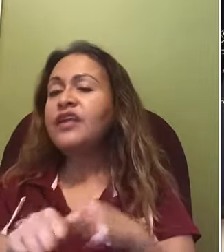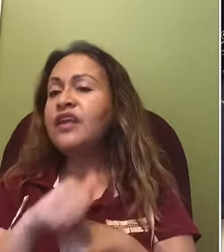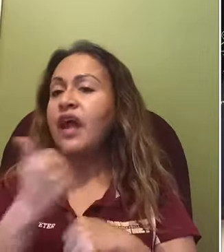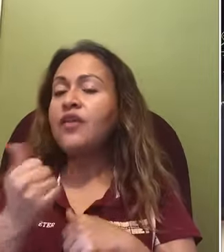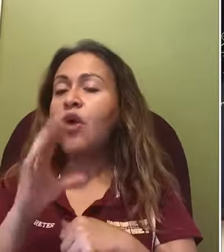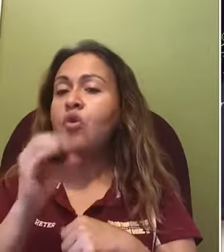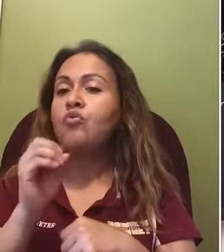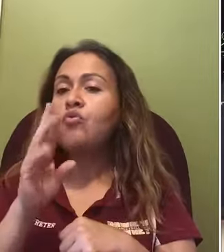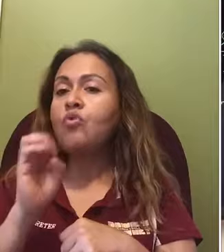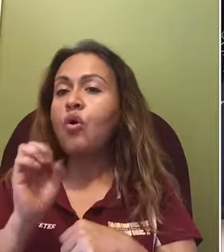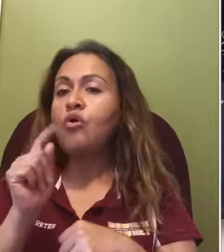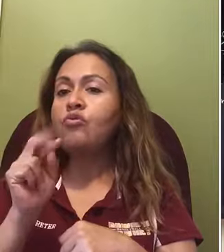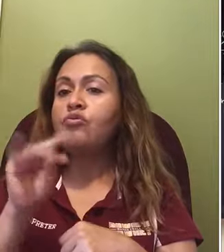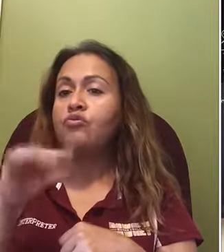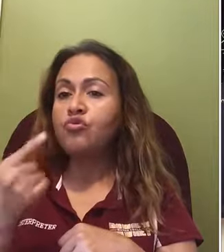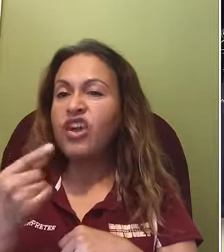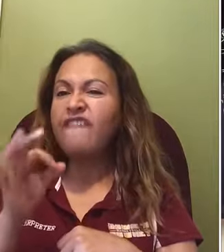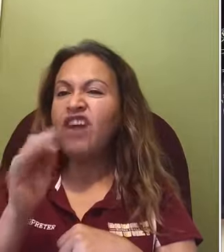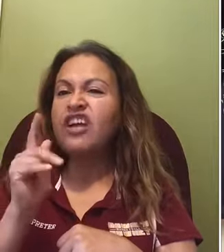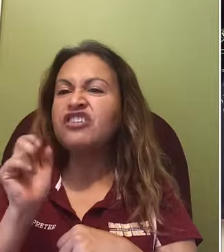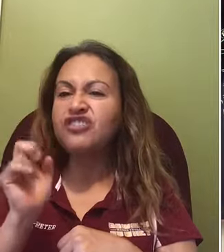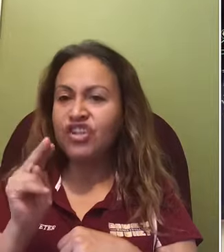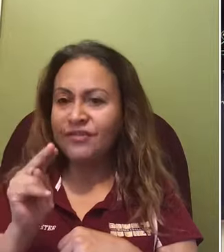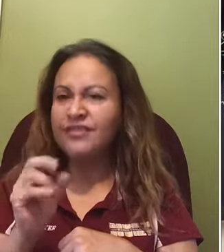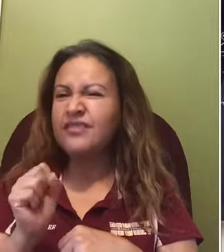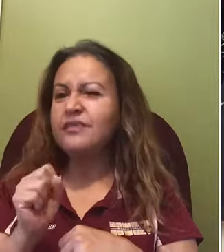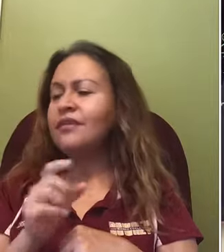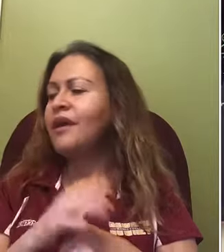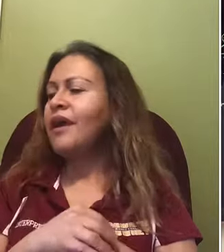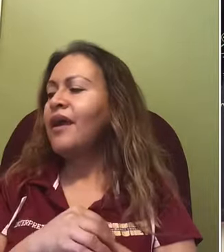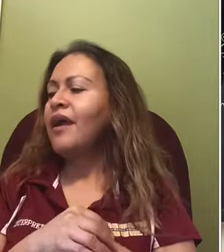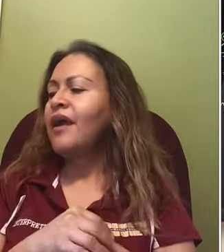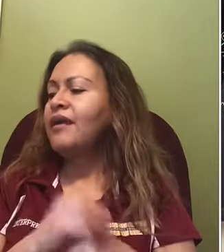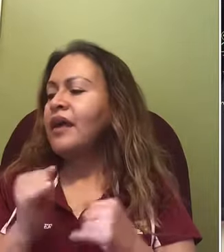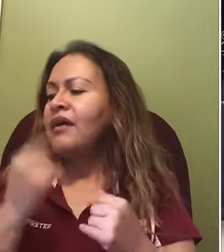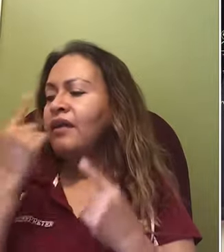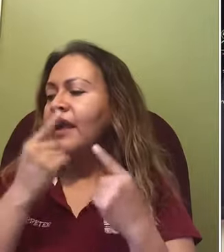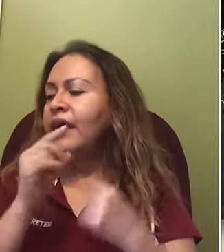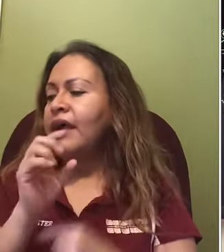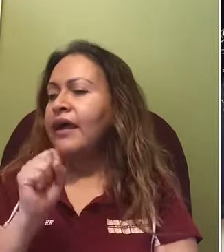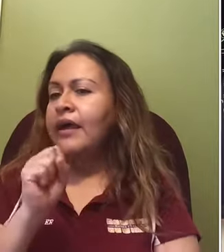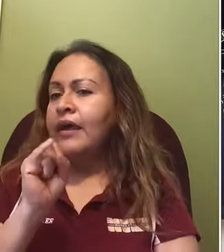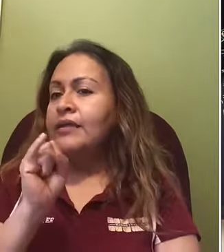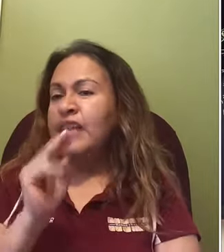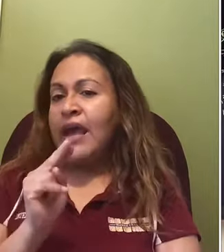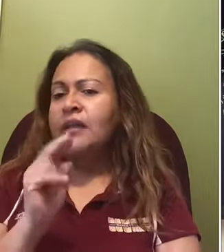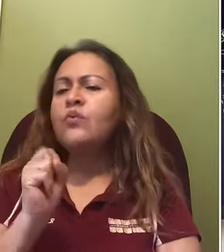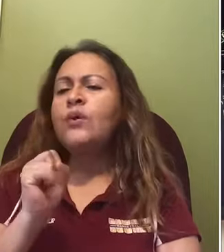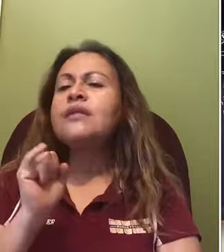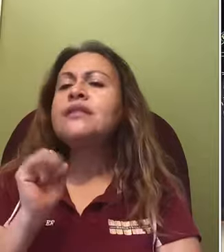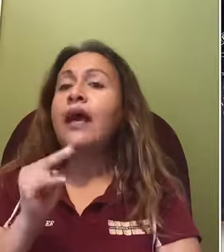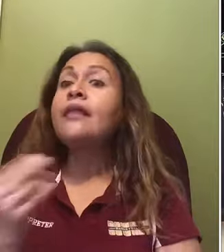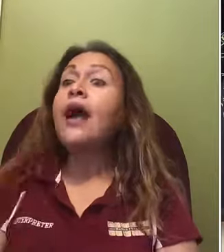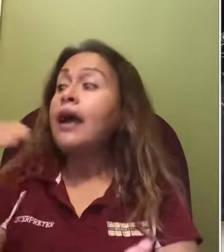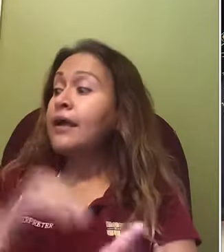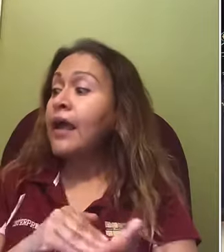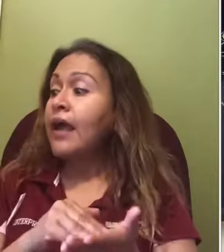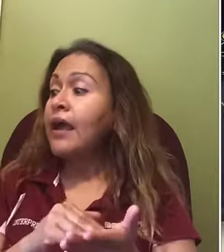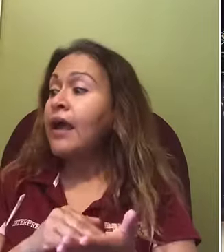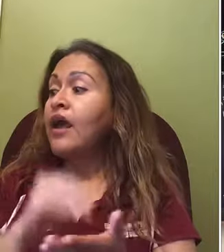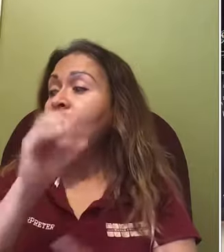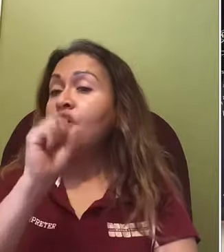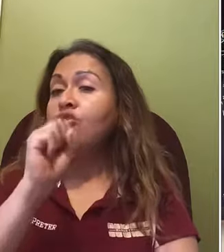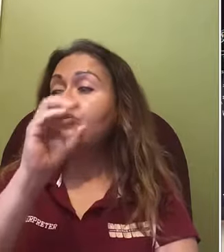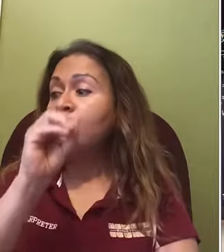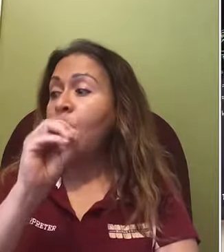We'll learn in the future that there's actually a ton of them, but they're all derived from these. So let's think about what the sine of theta is. Once again, go to